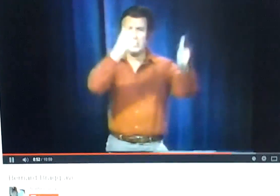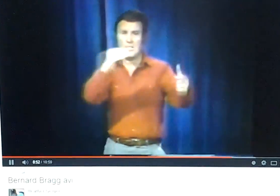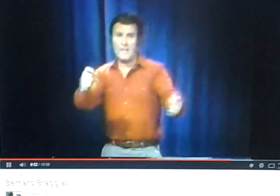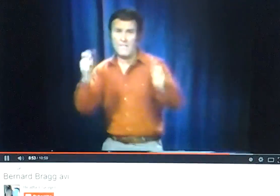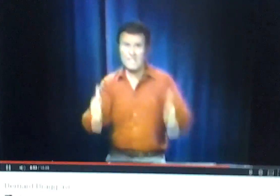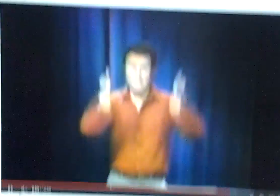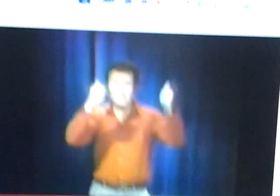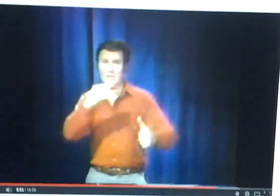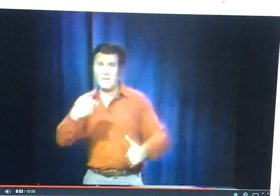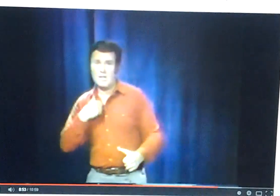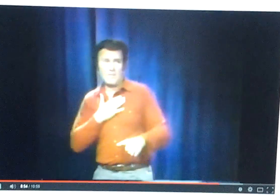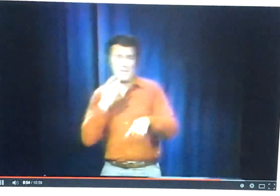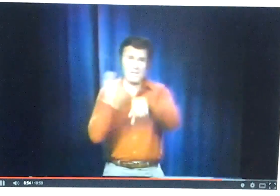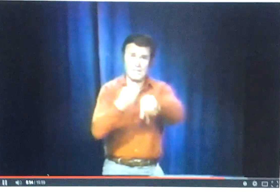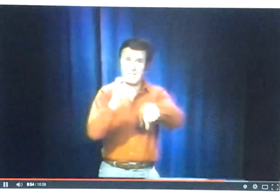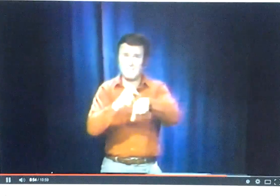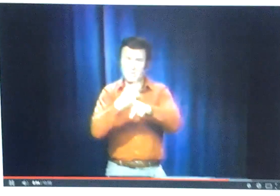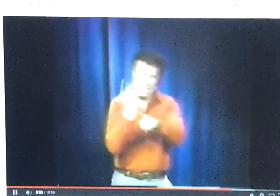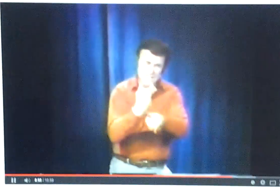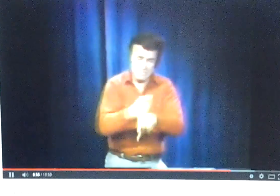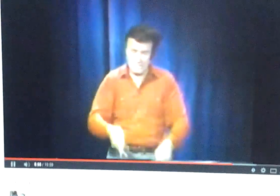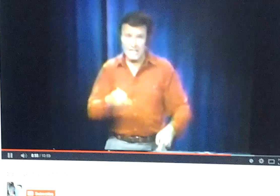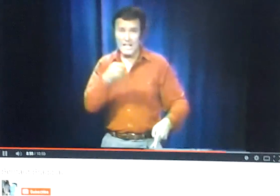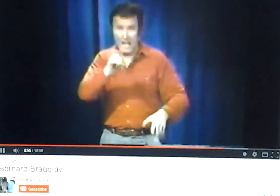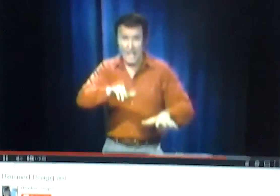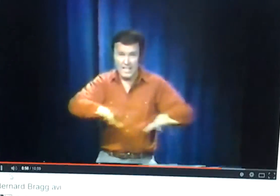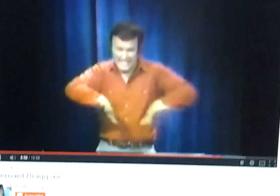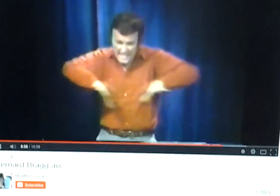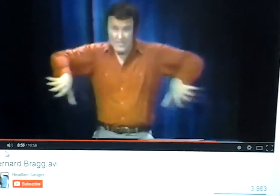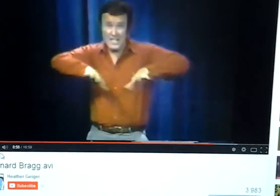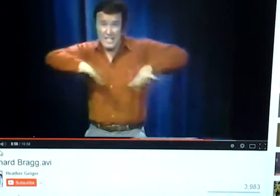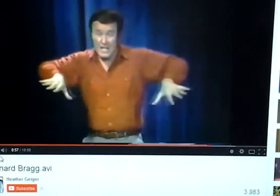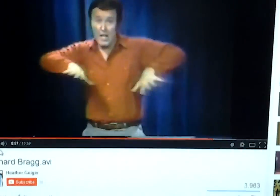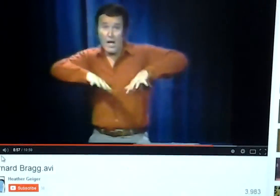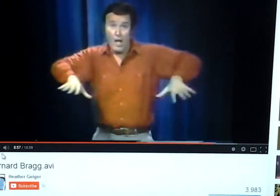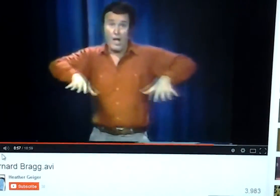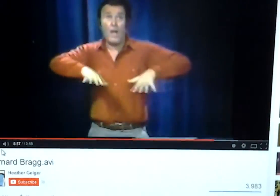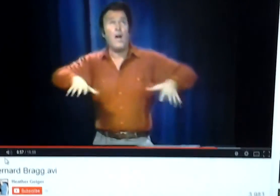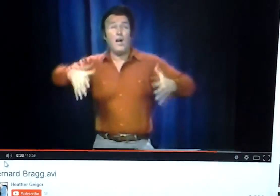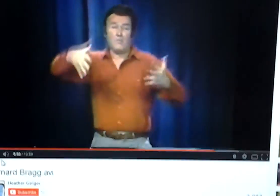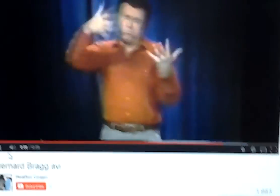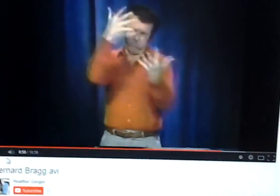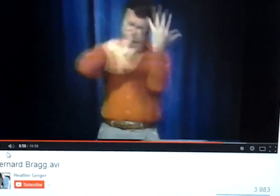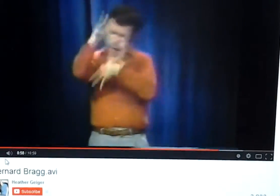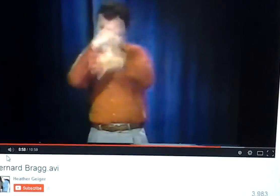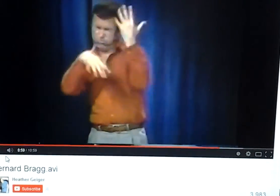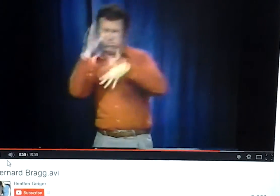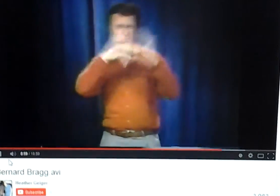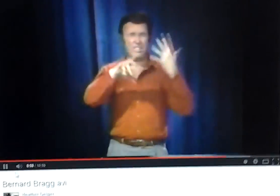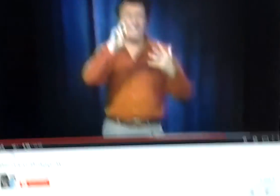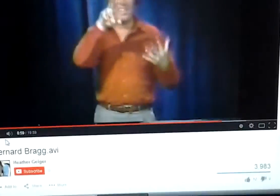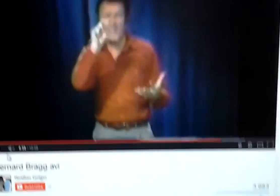I kept trying to pile it up, and there was a strong wind, and it kept flying everywhere,